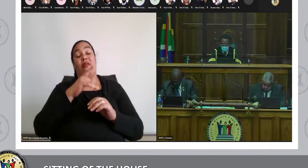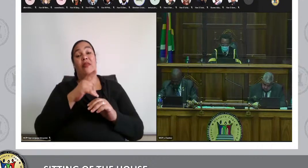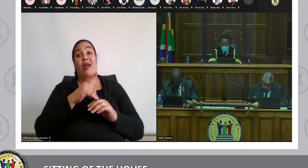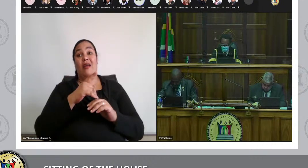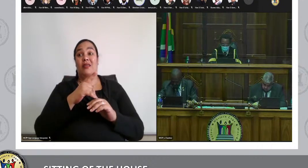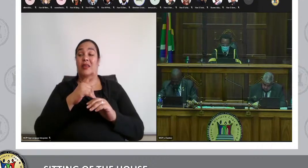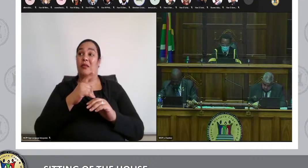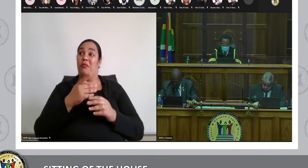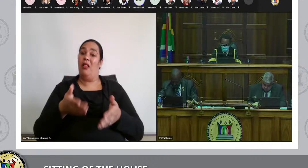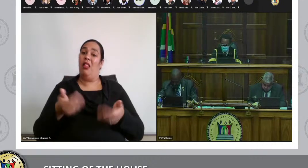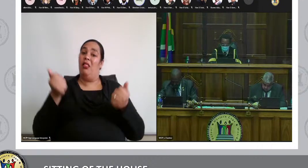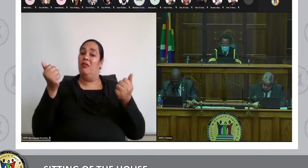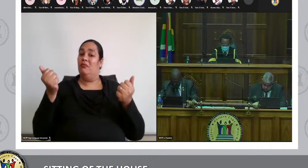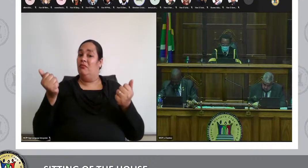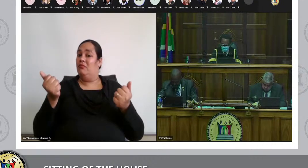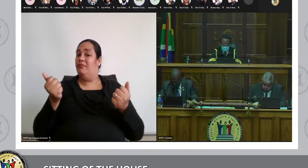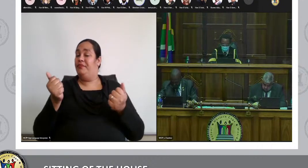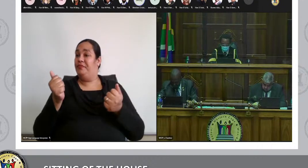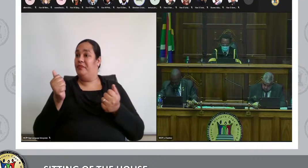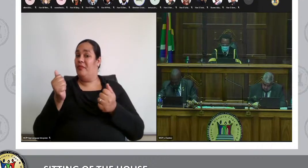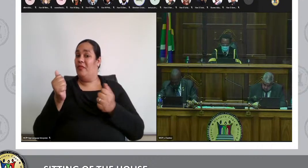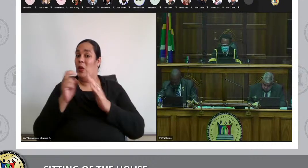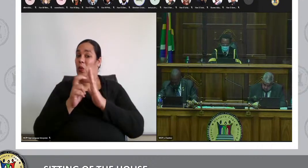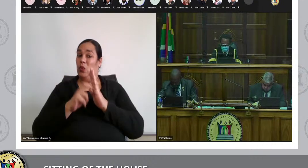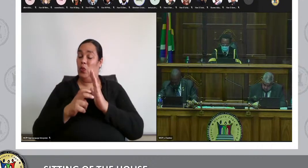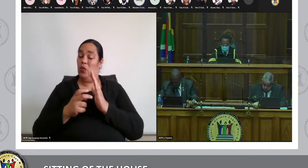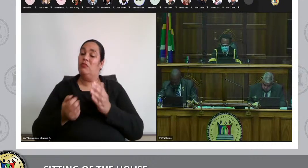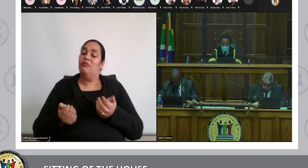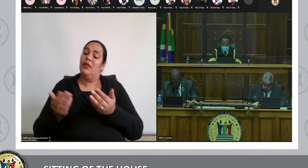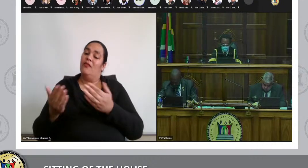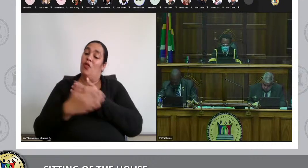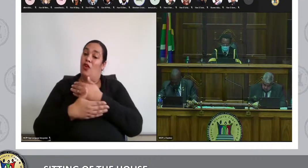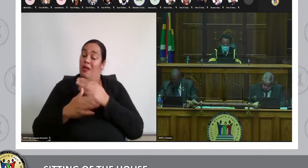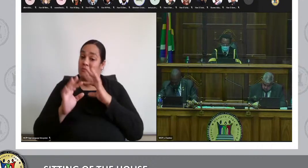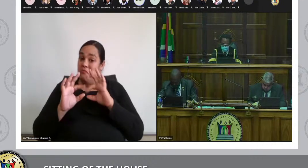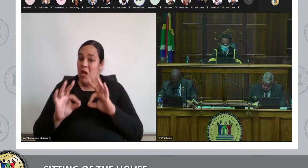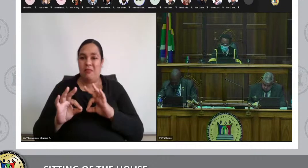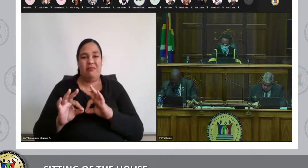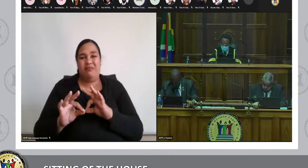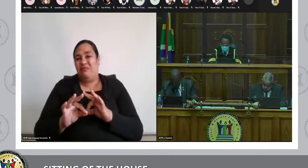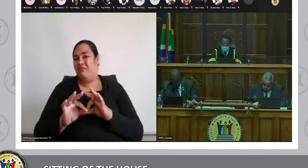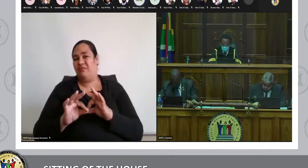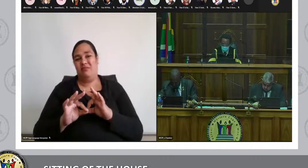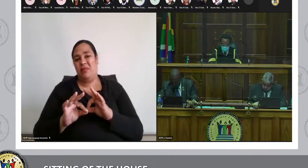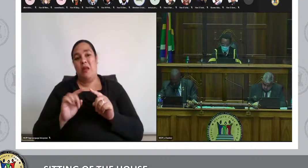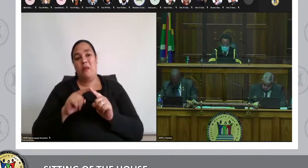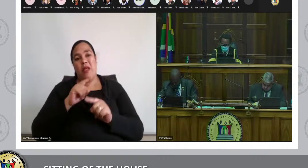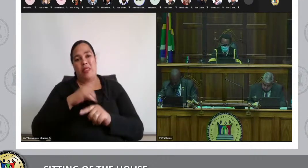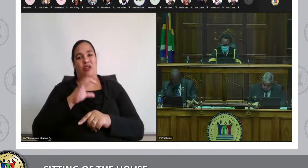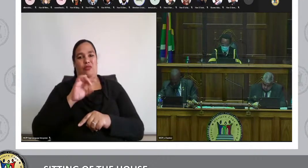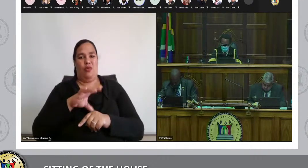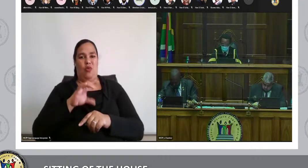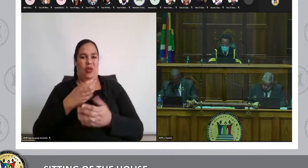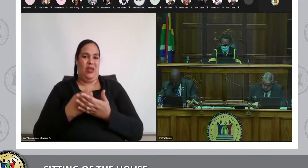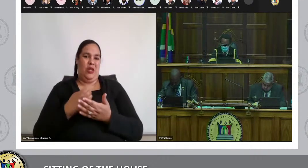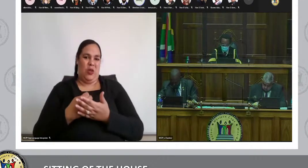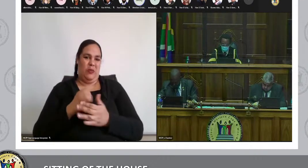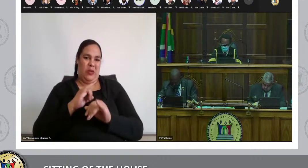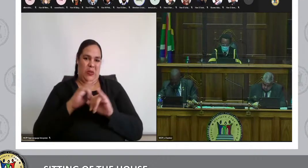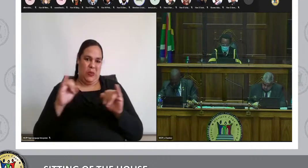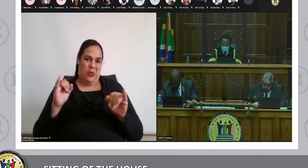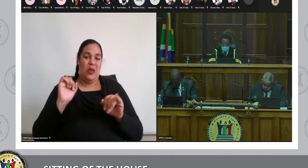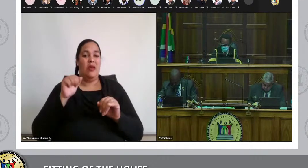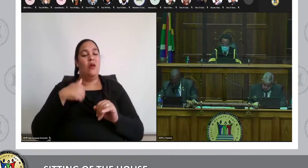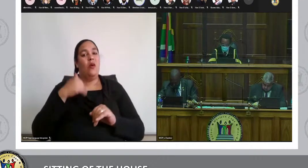not advisable for the country. And blanket restrictions hurt the economy. We